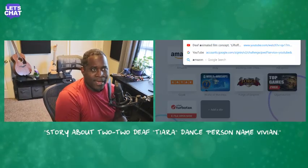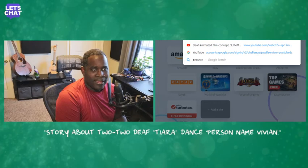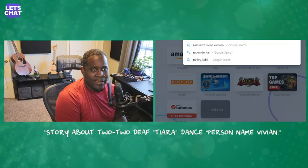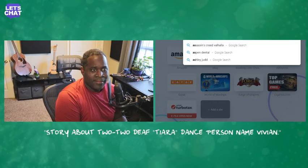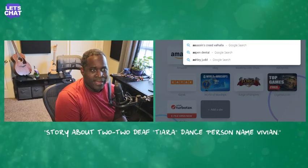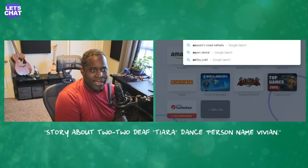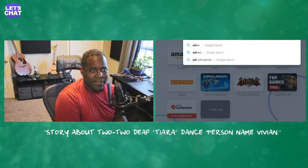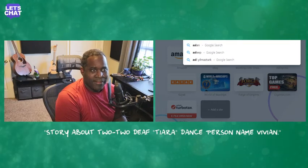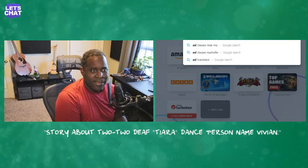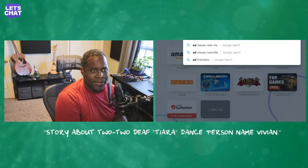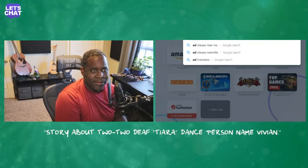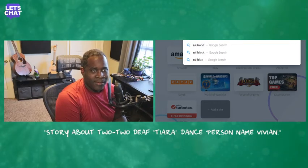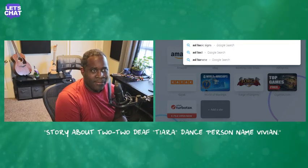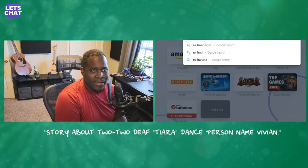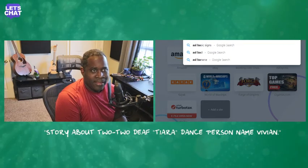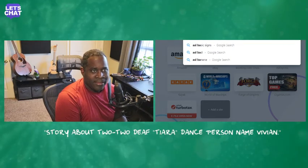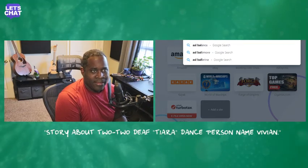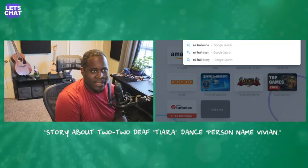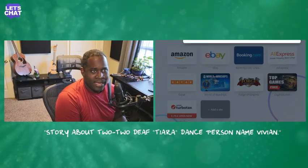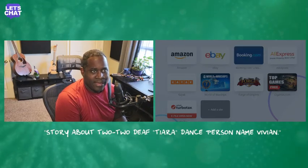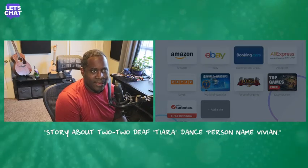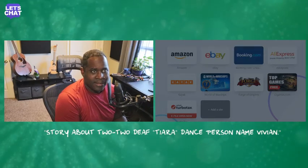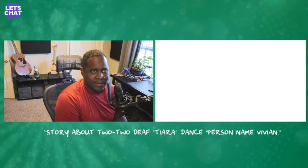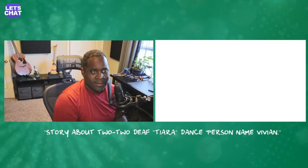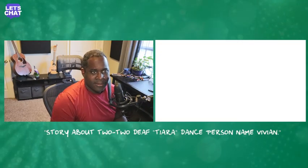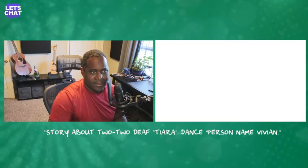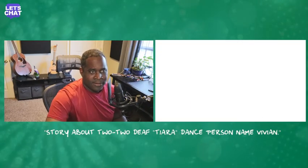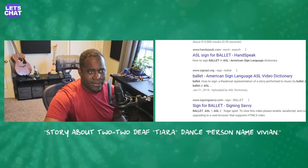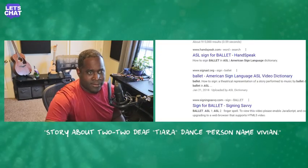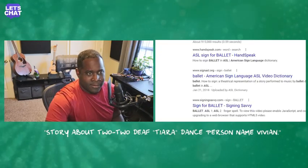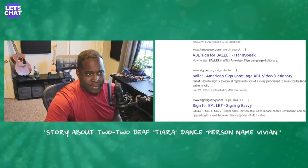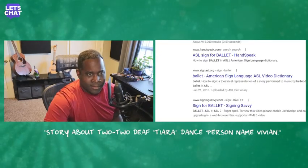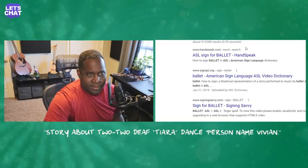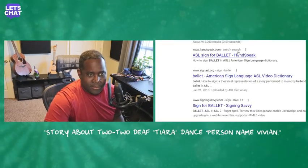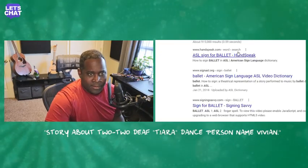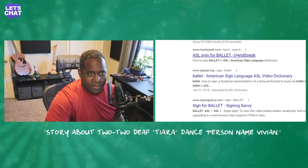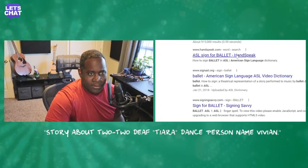look up what ballet is. ASL ballet.